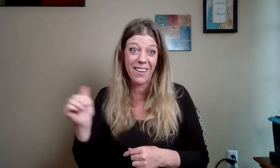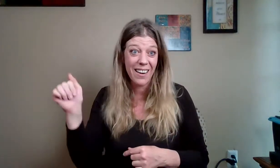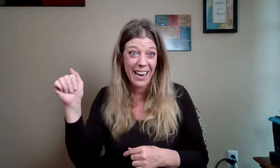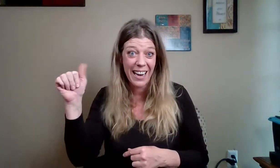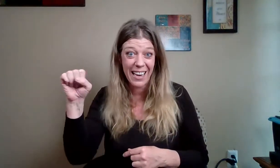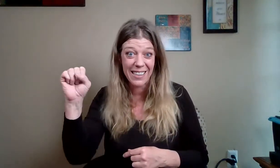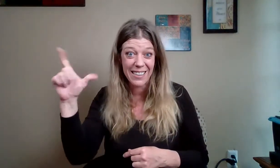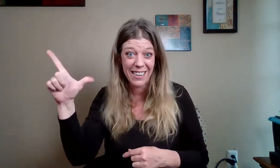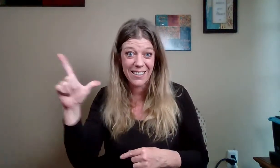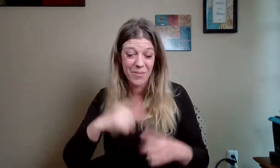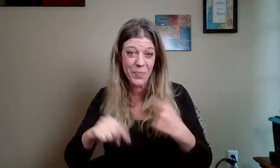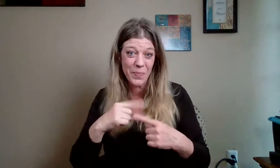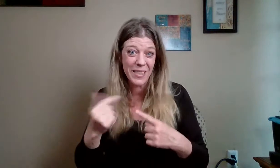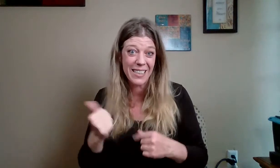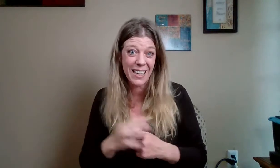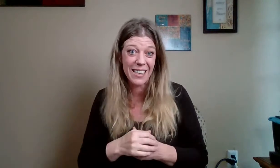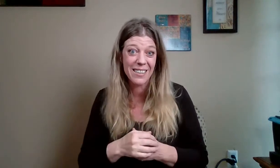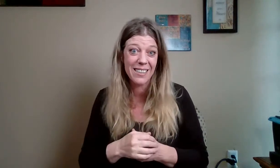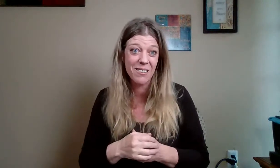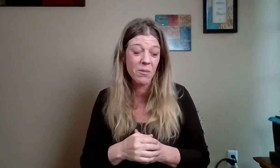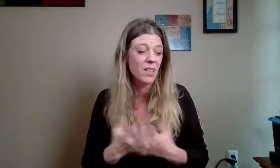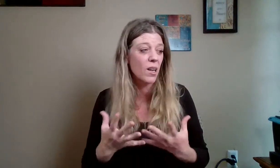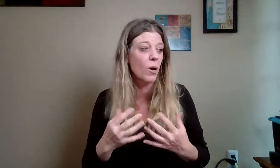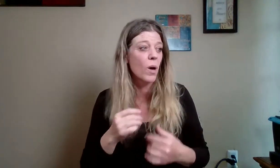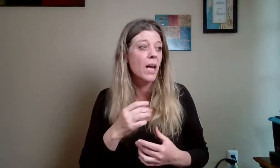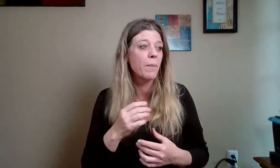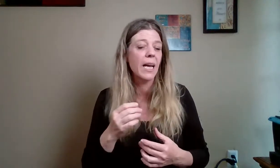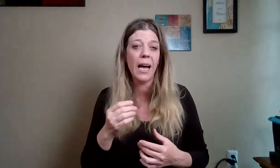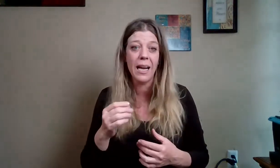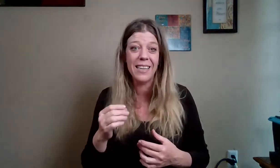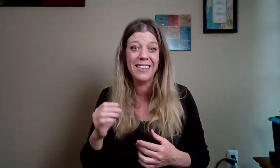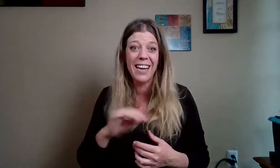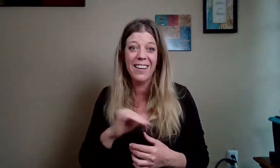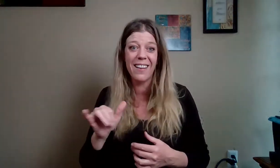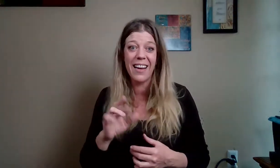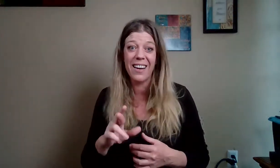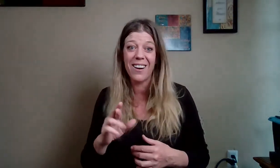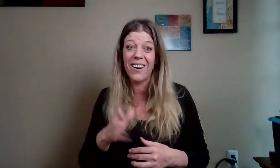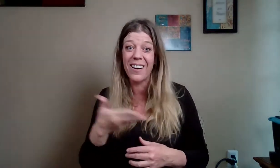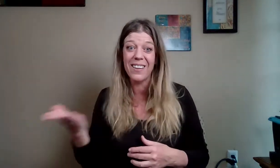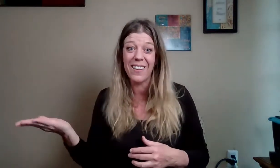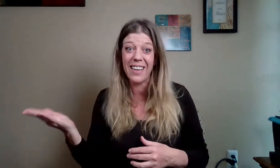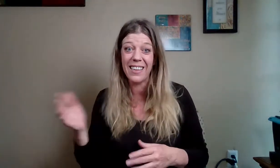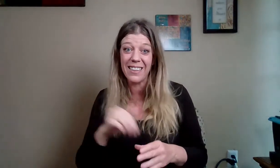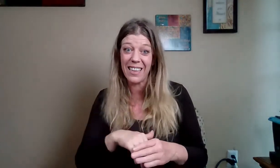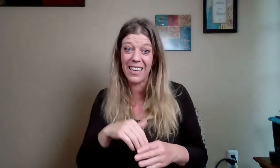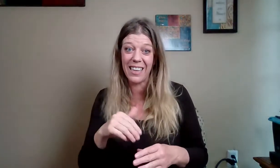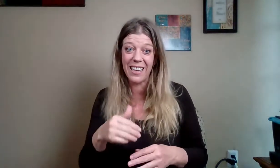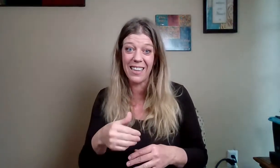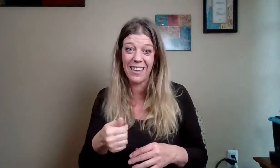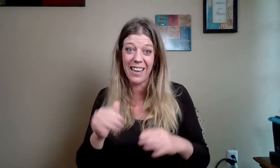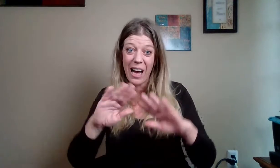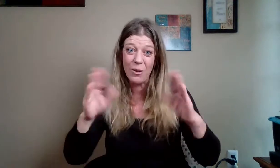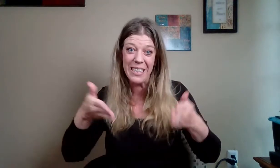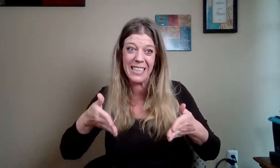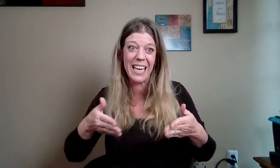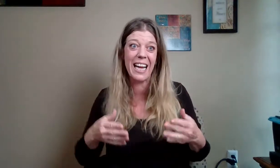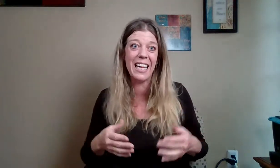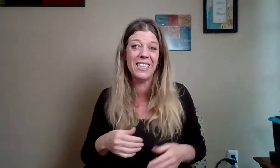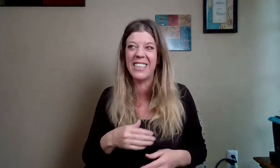are ASL signs. So think they are things in the house and